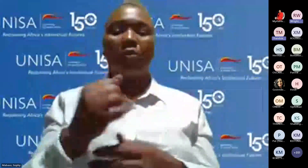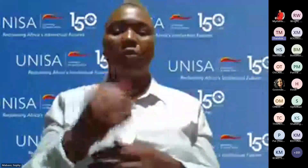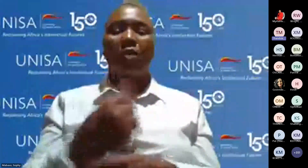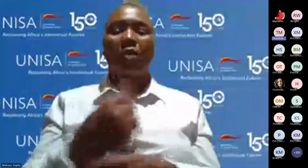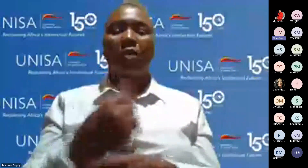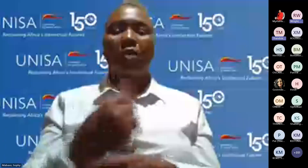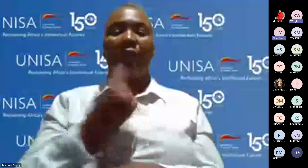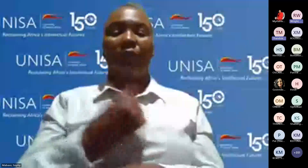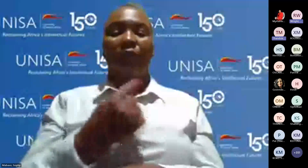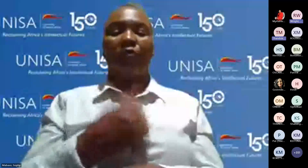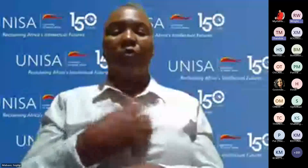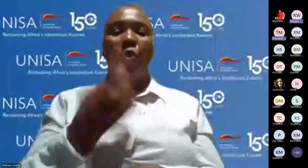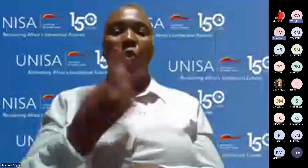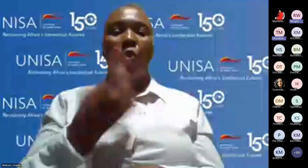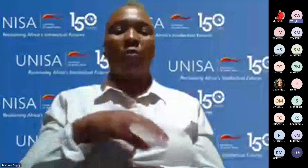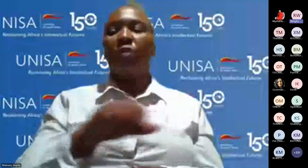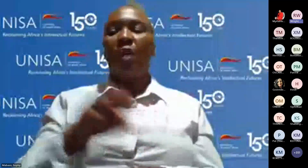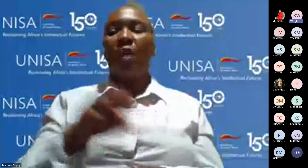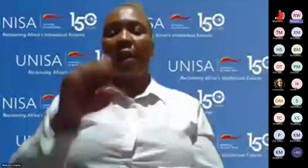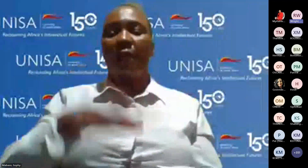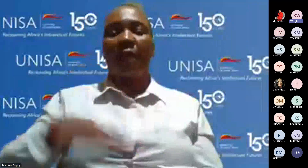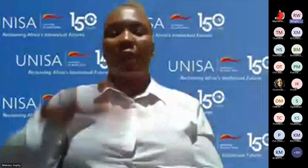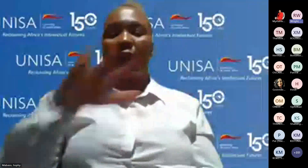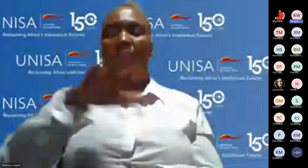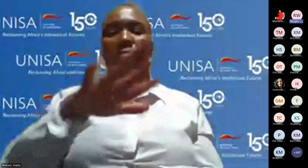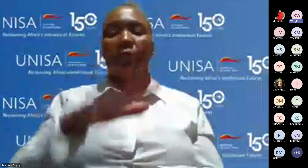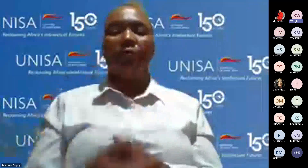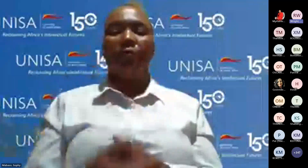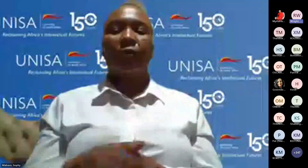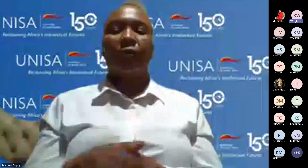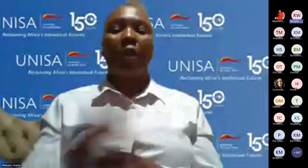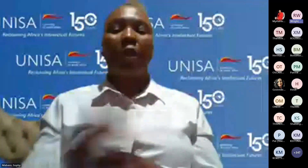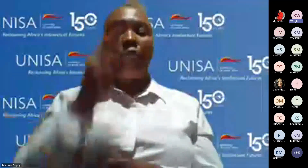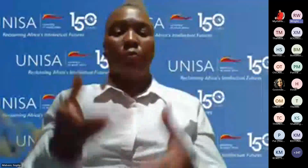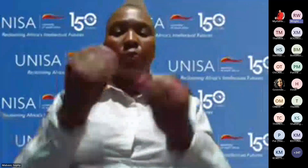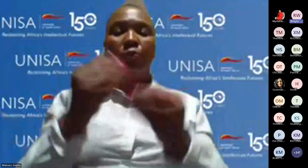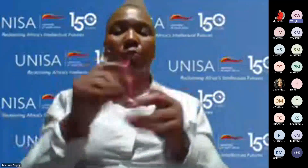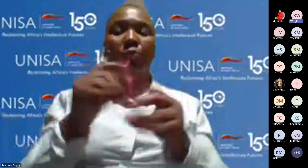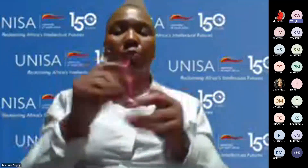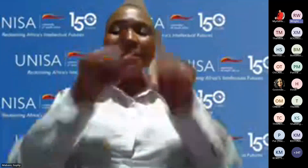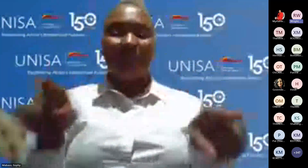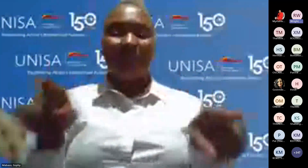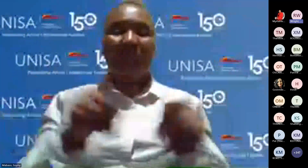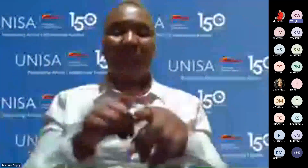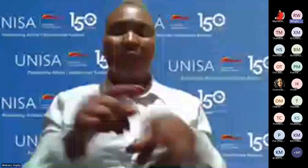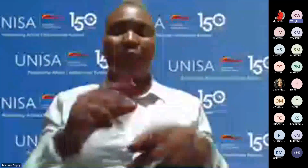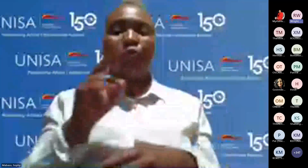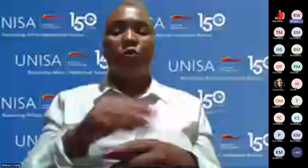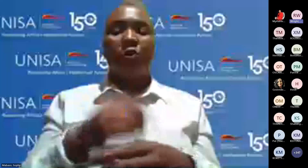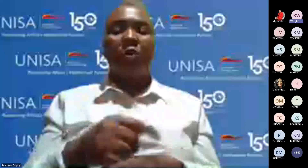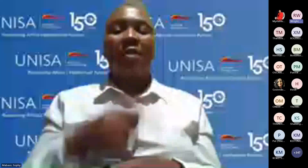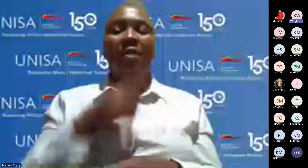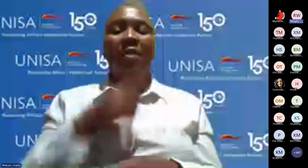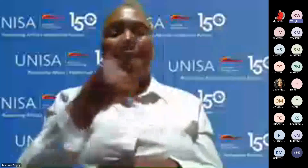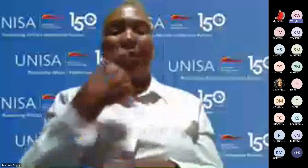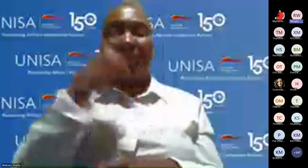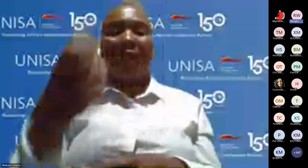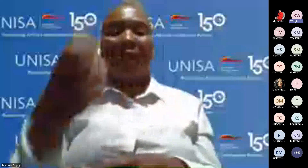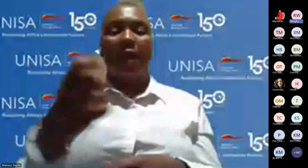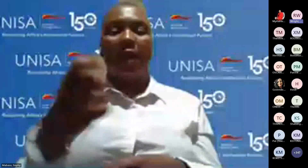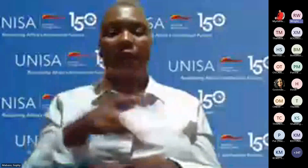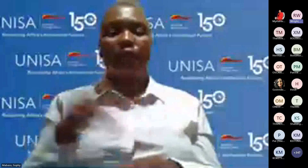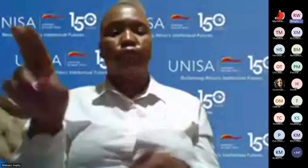of your surrounding. Yeah, it won't be, you will get a pop-up on the screen, but it will make a sound as well. So rather just listen for the sound than looking the